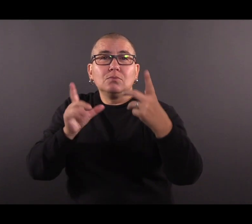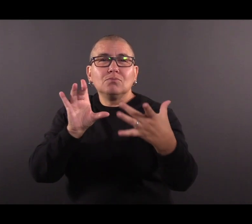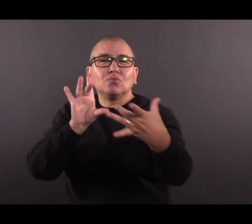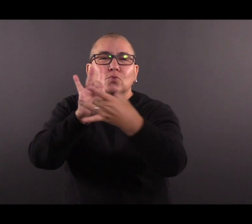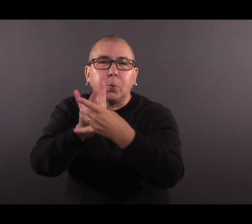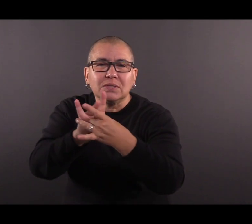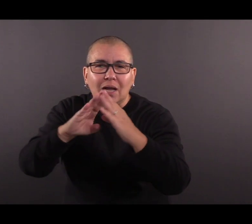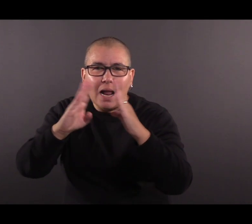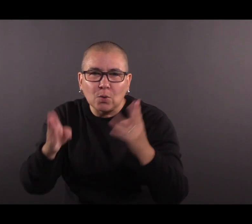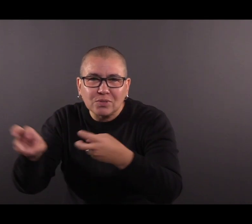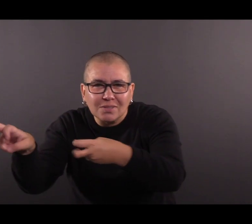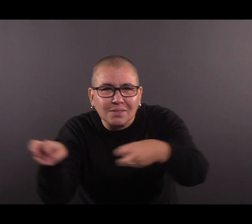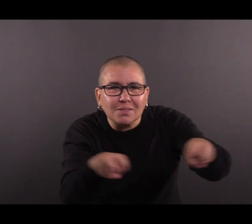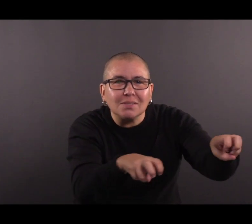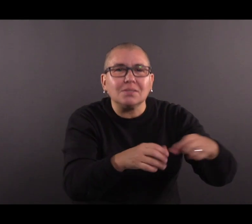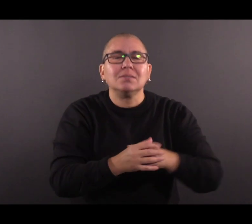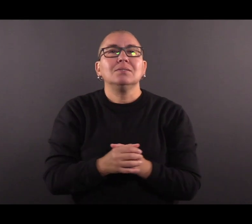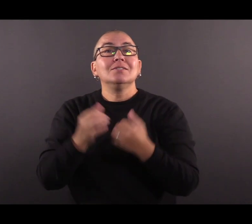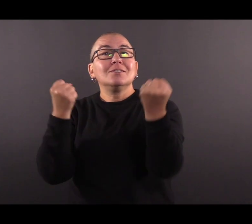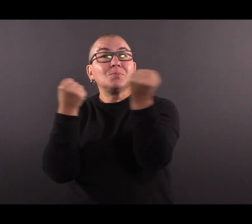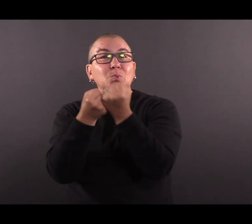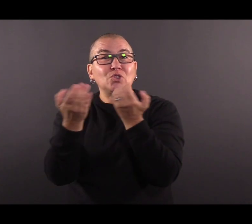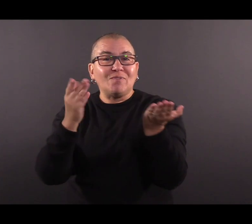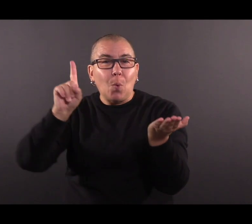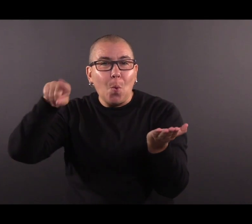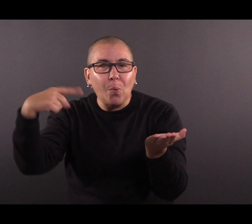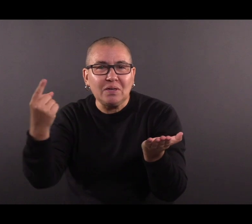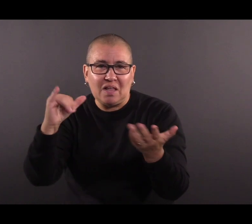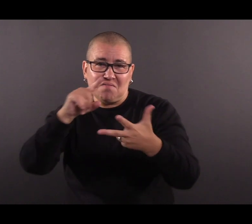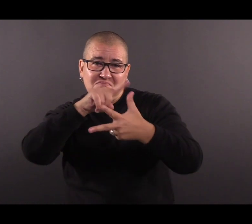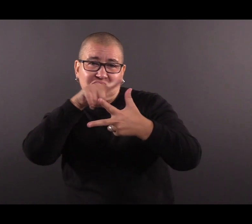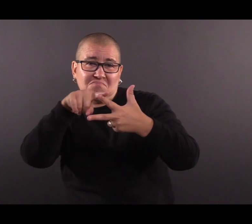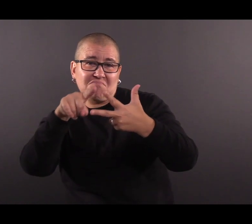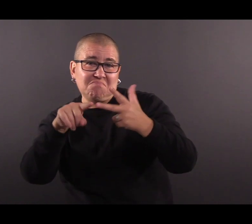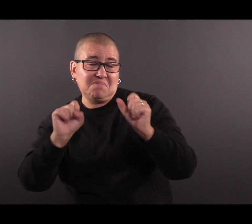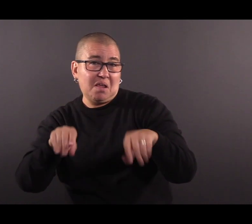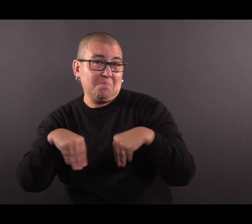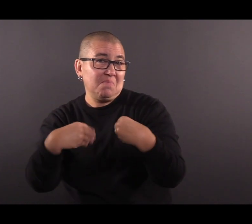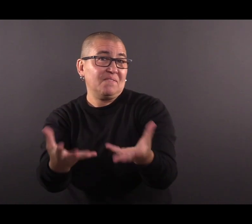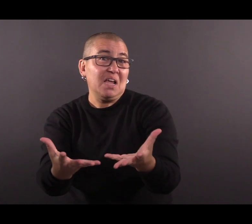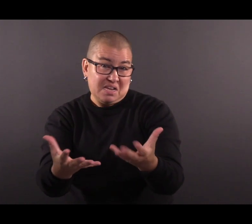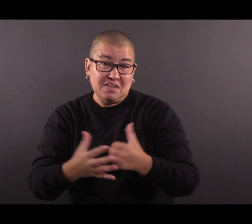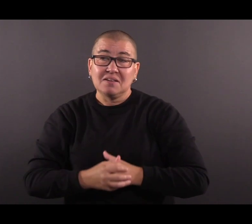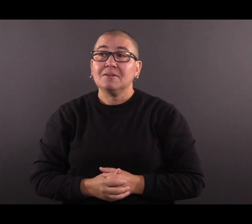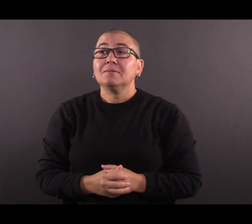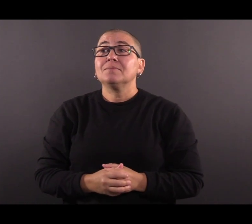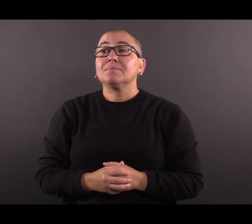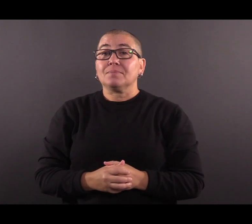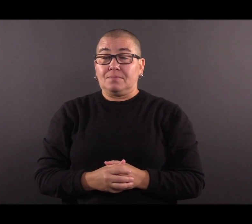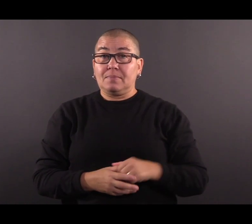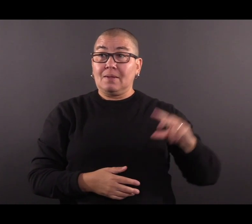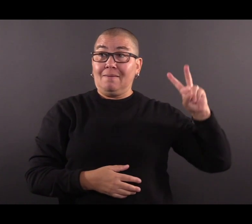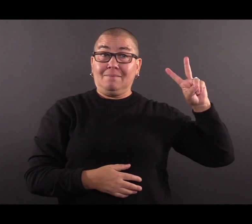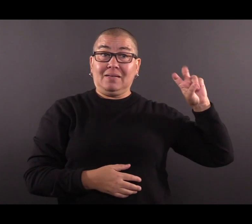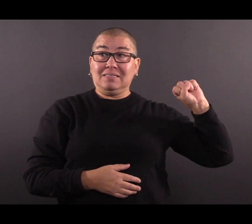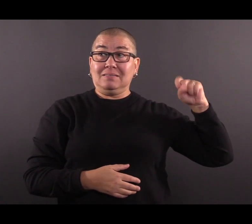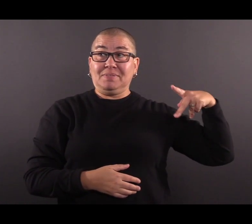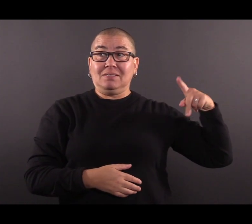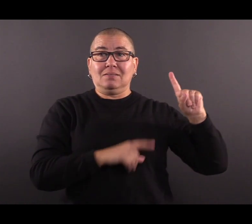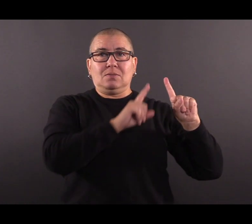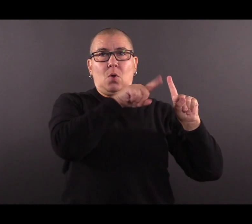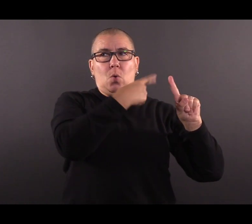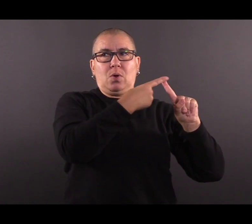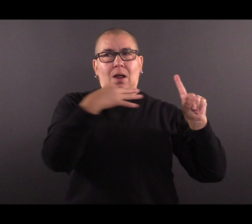and supportive services only coordinated entry. A COC can only apply for one supportive